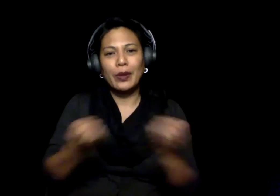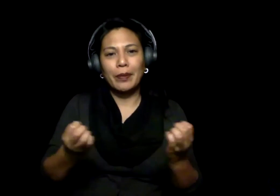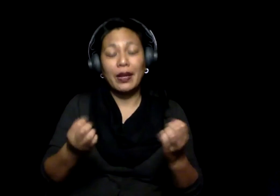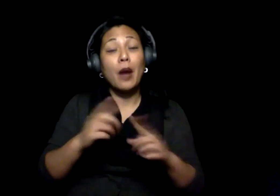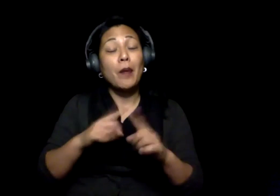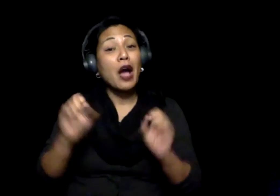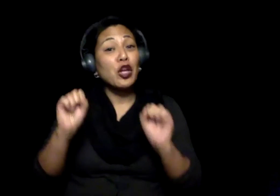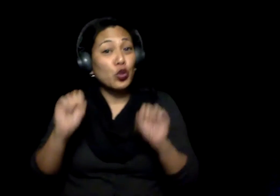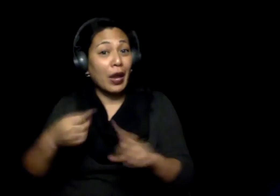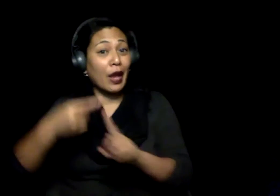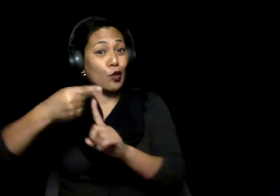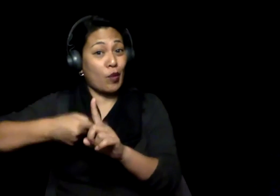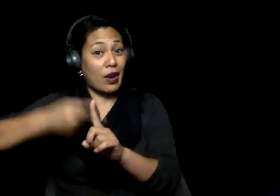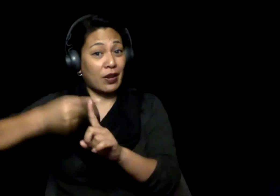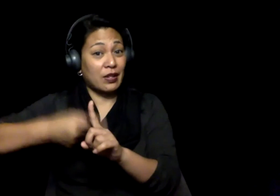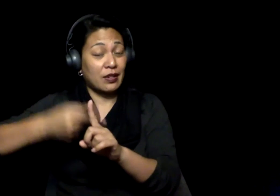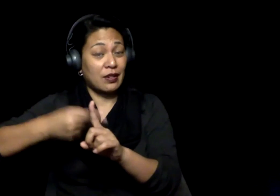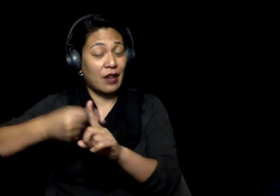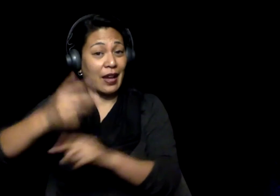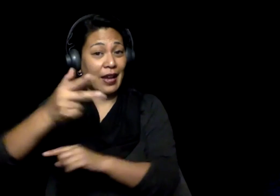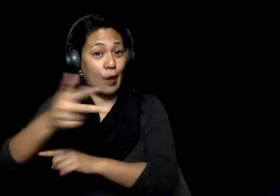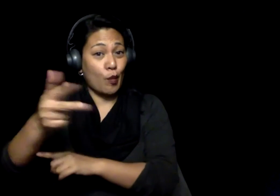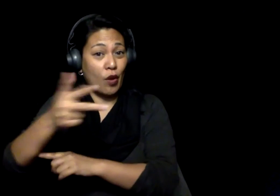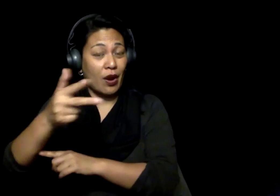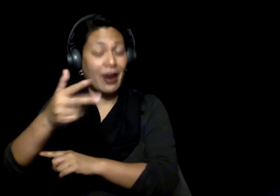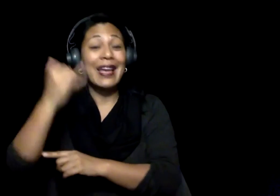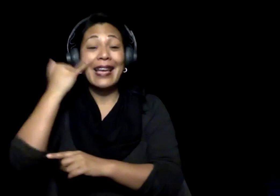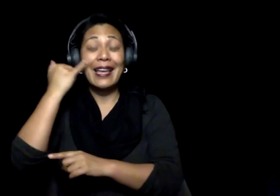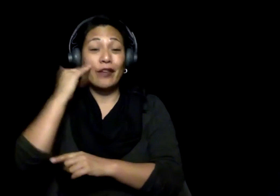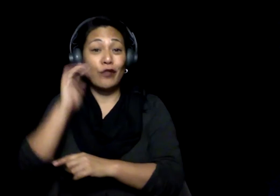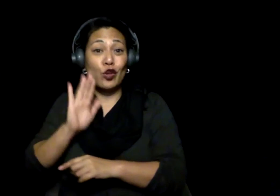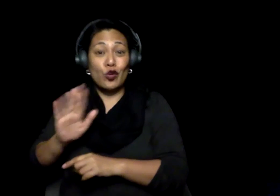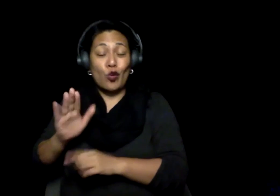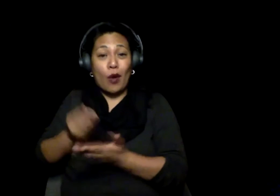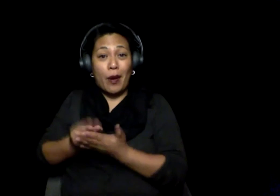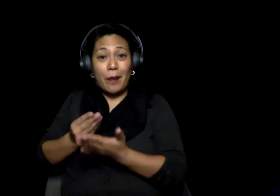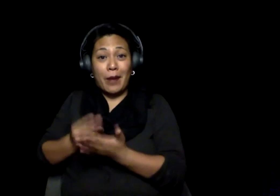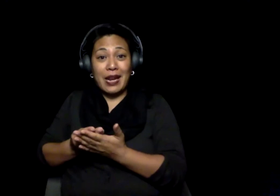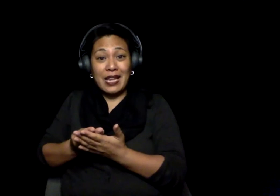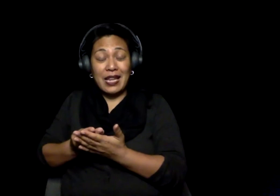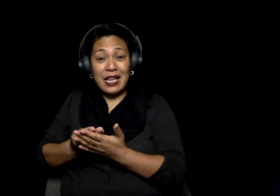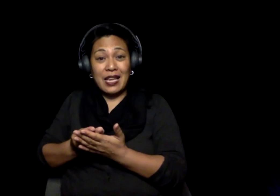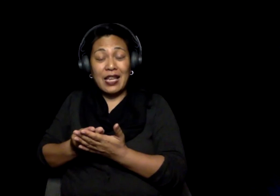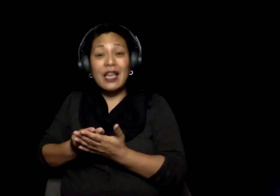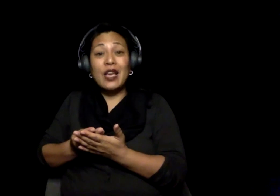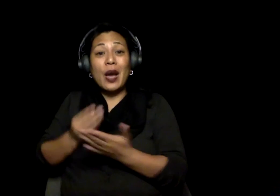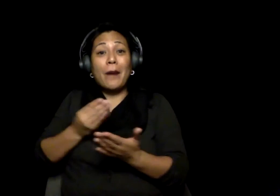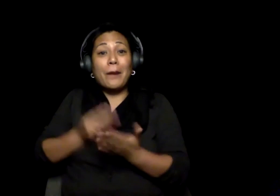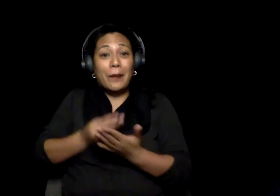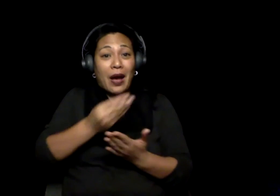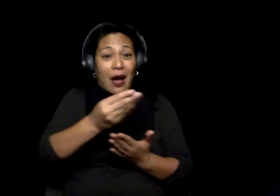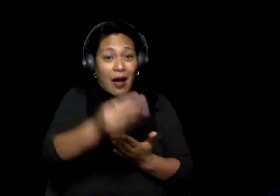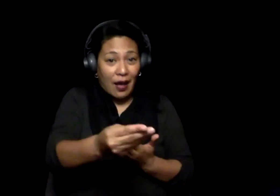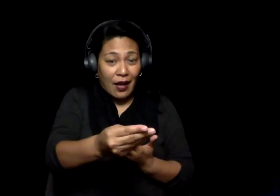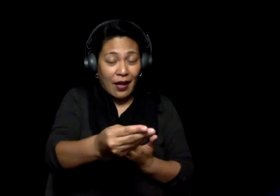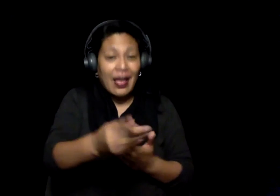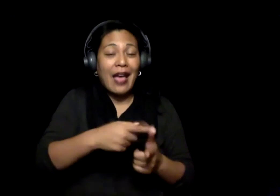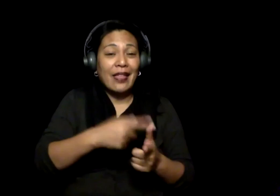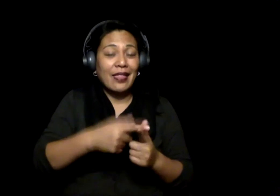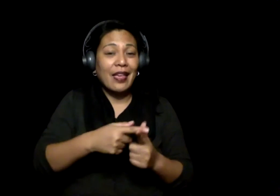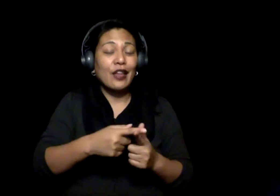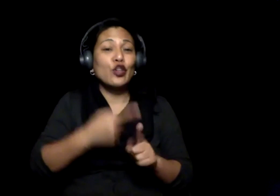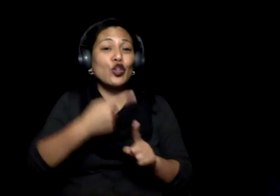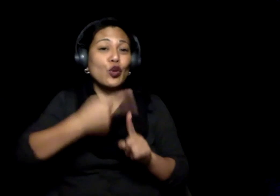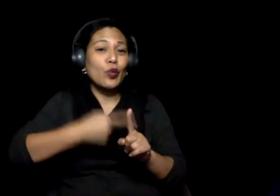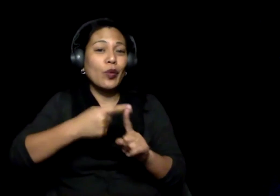you know, Exactly. if you want with your own money to buy one and then rent it from yourself for the purposes of this project, that's